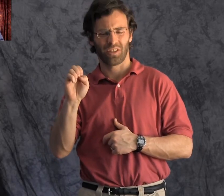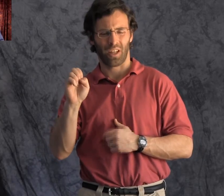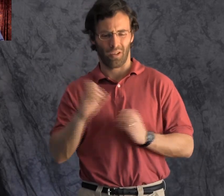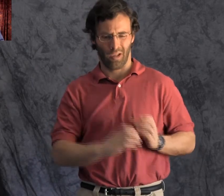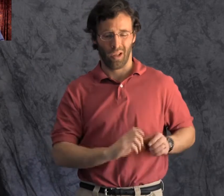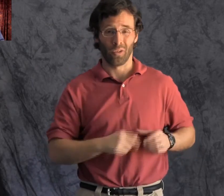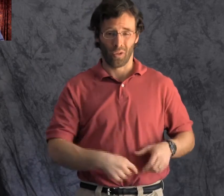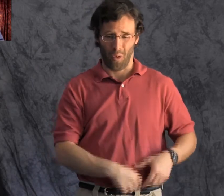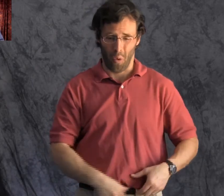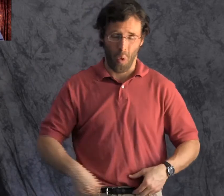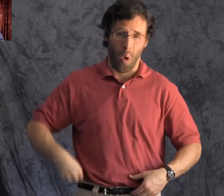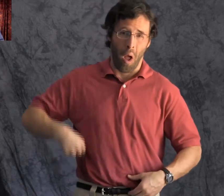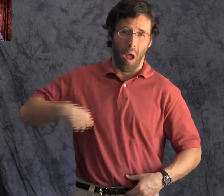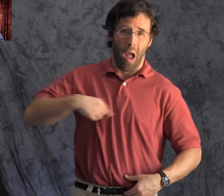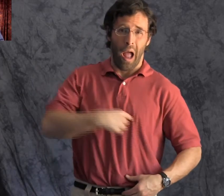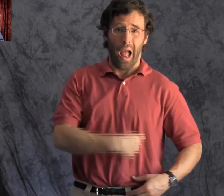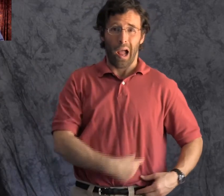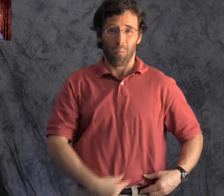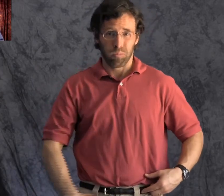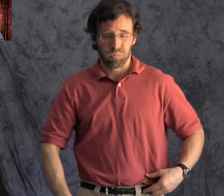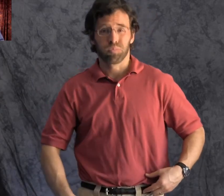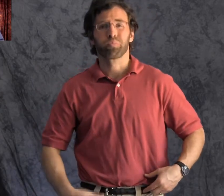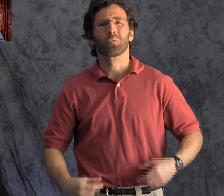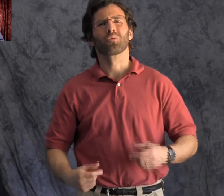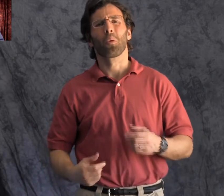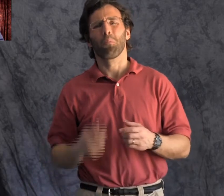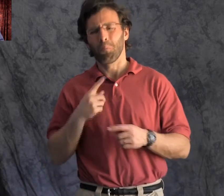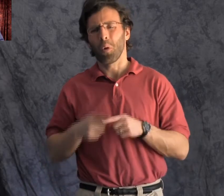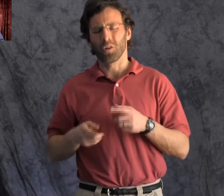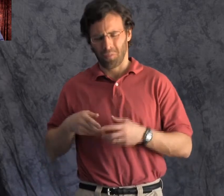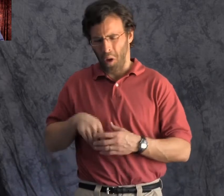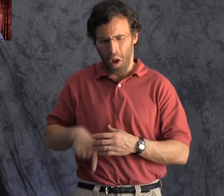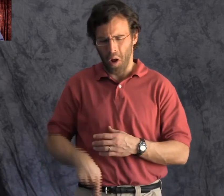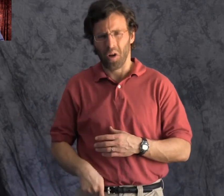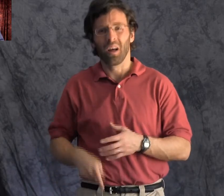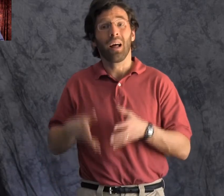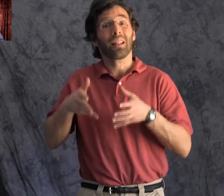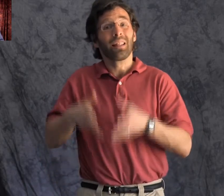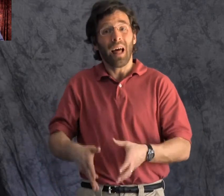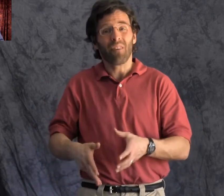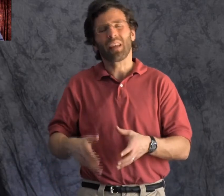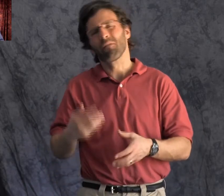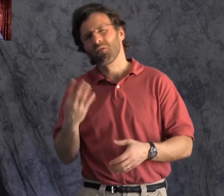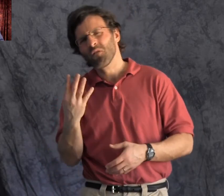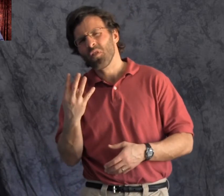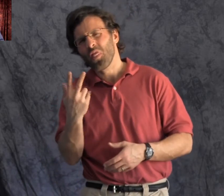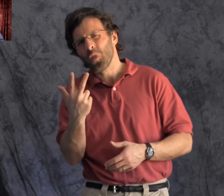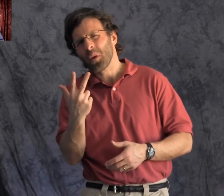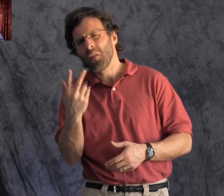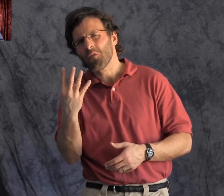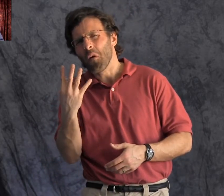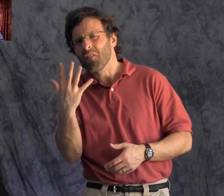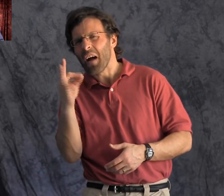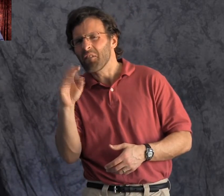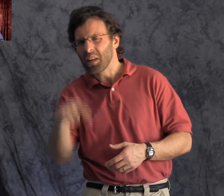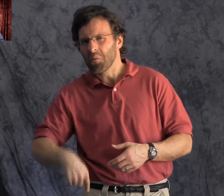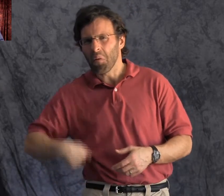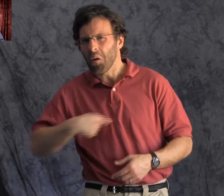feces. Not everything that comes into your body is digestible in the stomach or the small intestine, and not everything is absorbable.